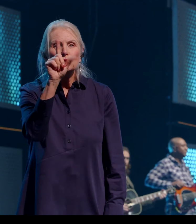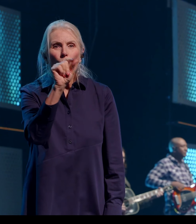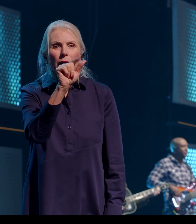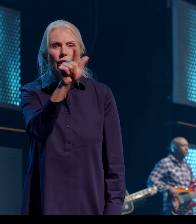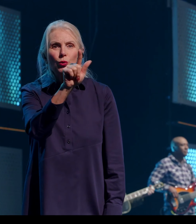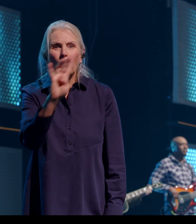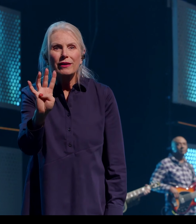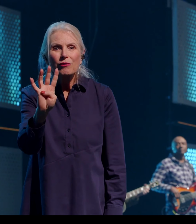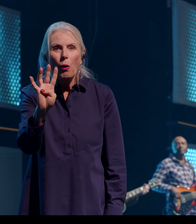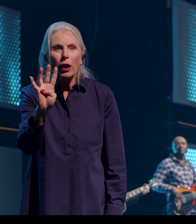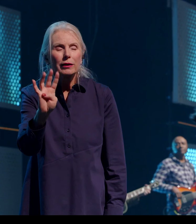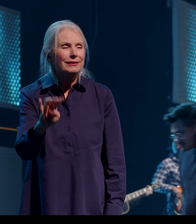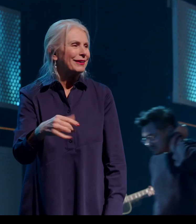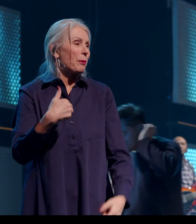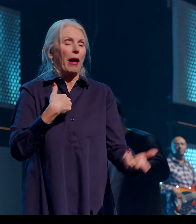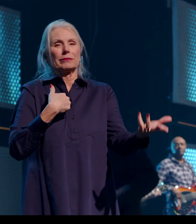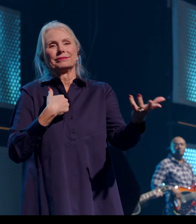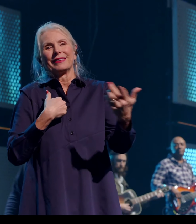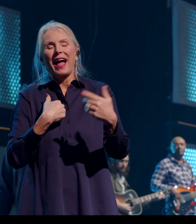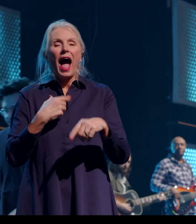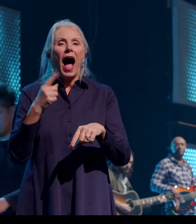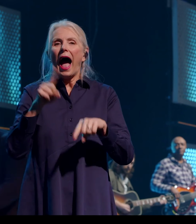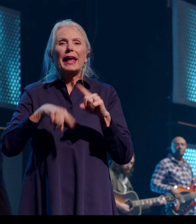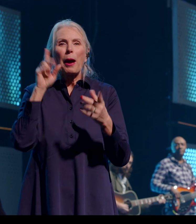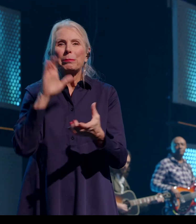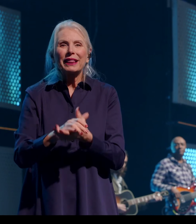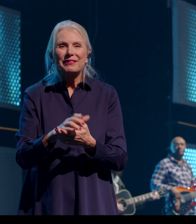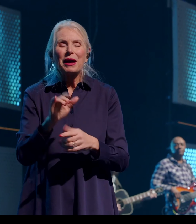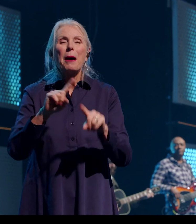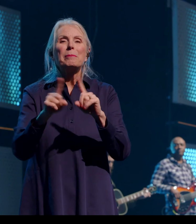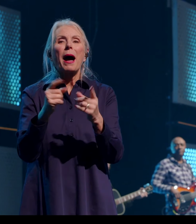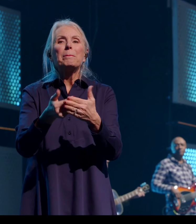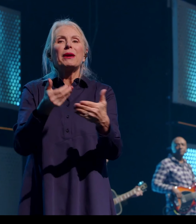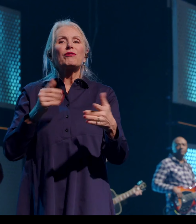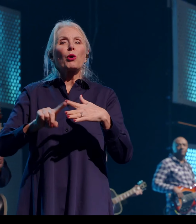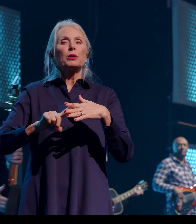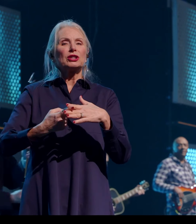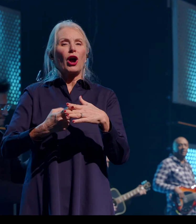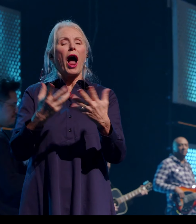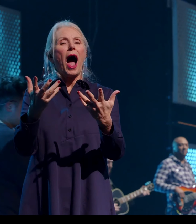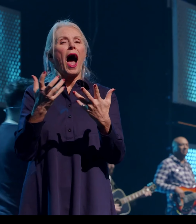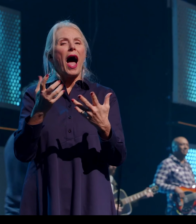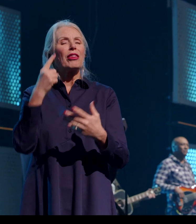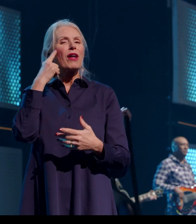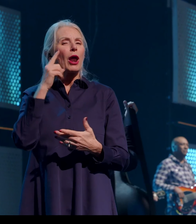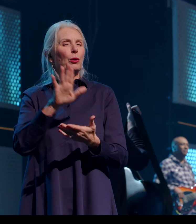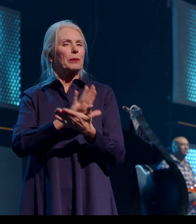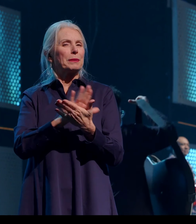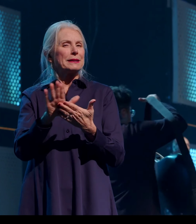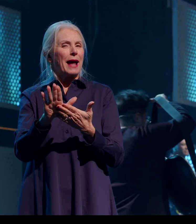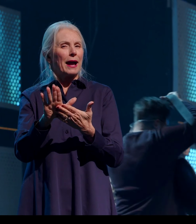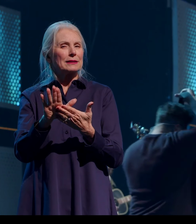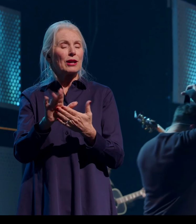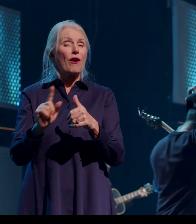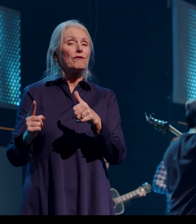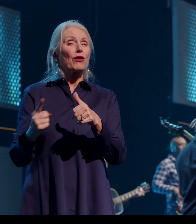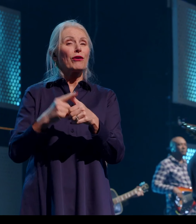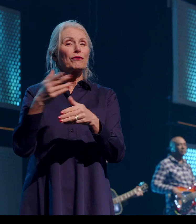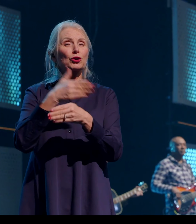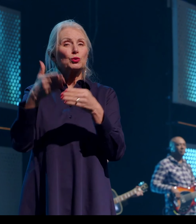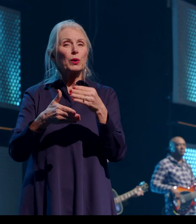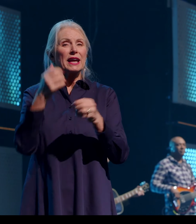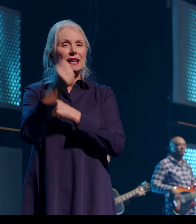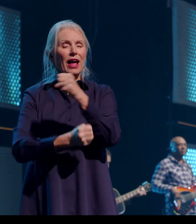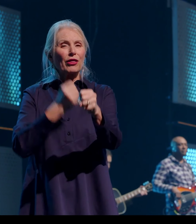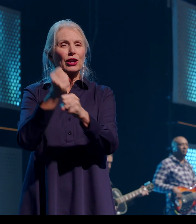2024? Well, I can't. Okay. But before we start our service, I thought it'd be really awesome and nice for the first weekend of the year